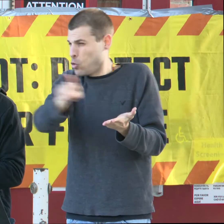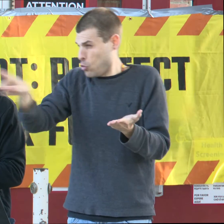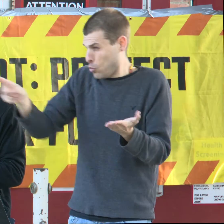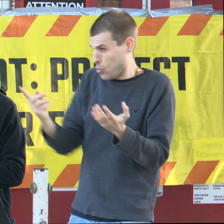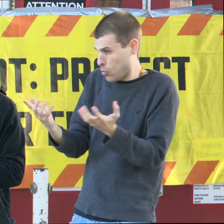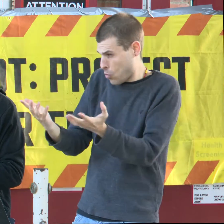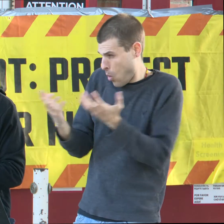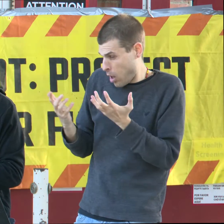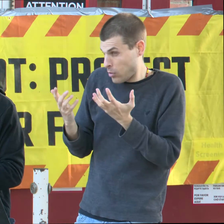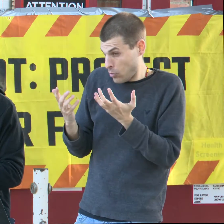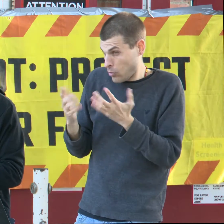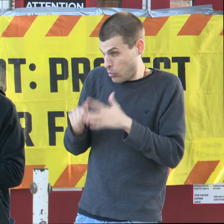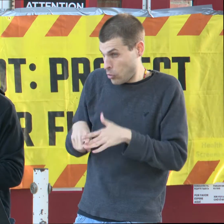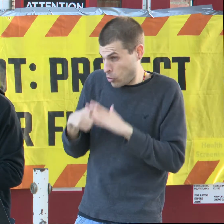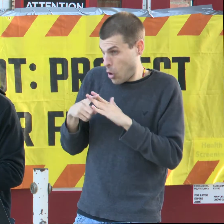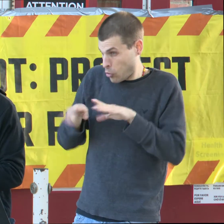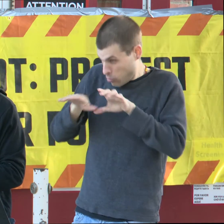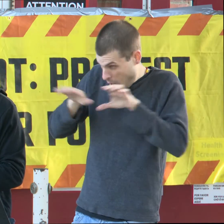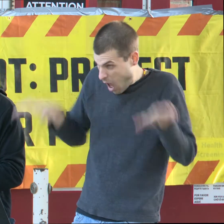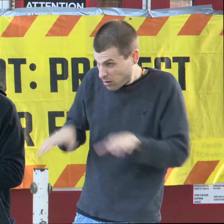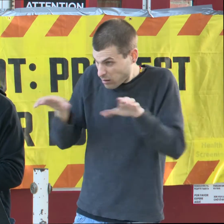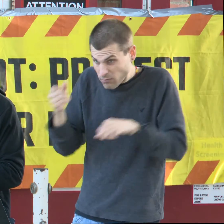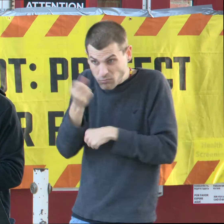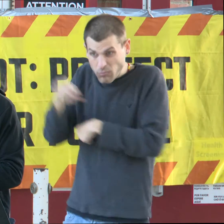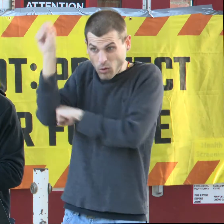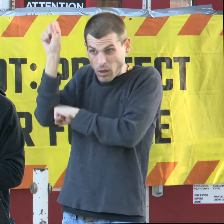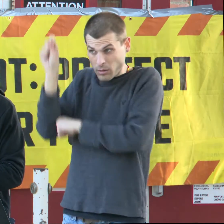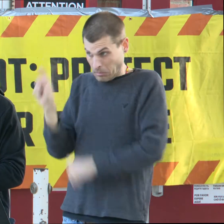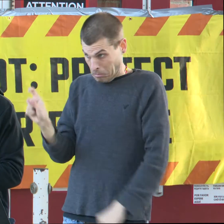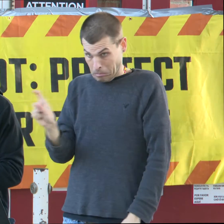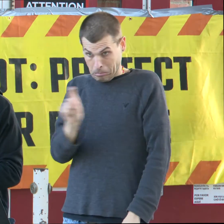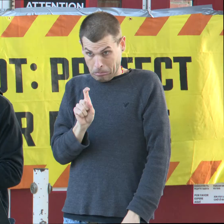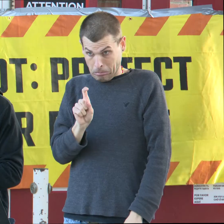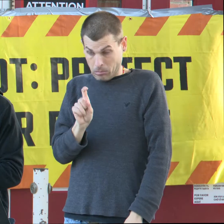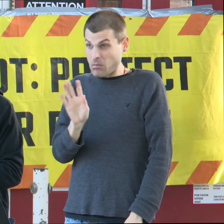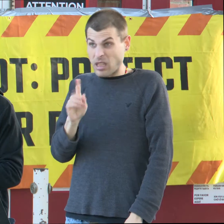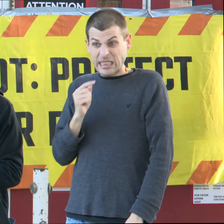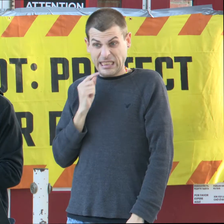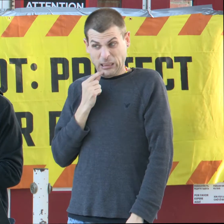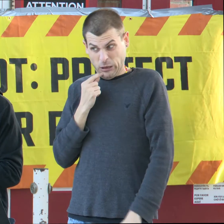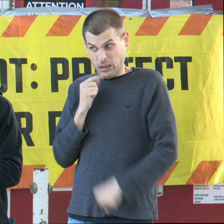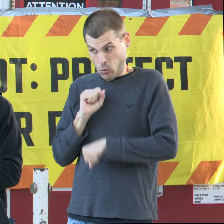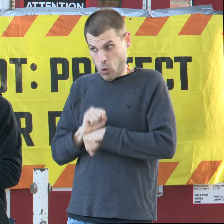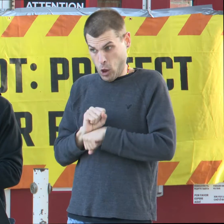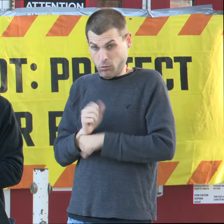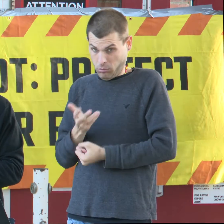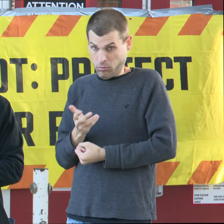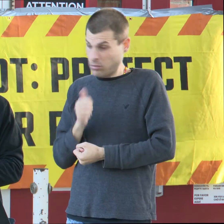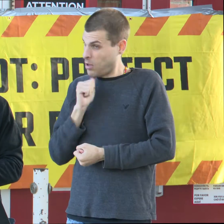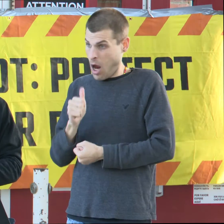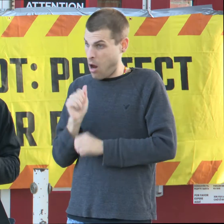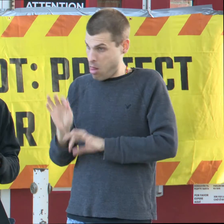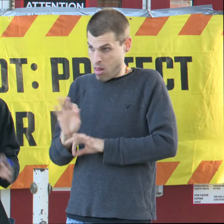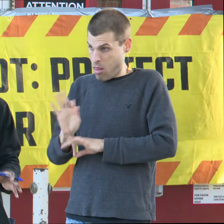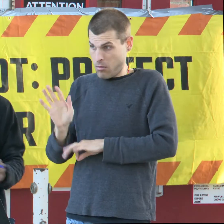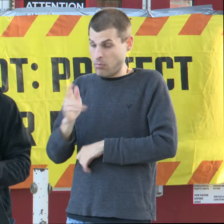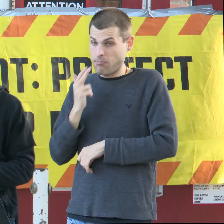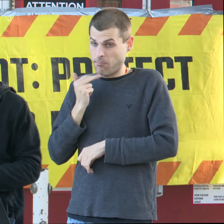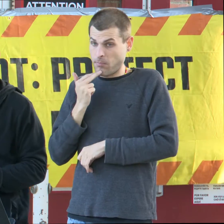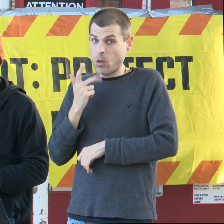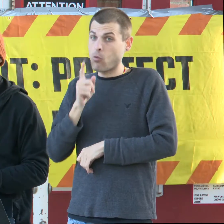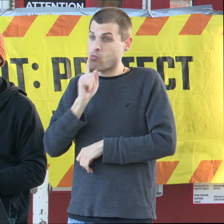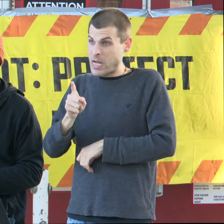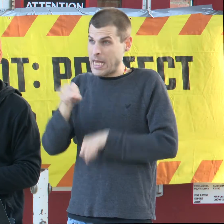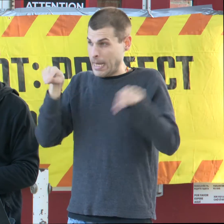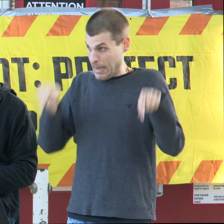want to take on some activism? And this is serious work. This is beginning to reclaim